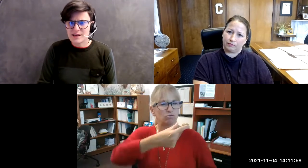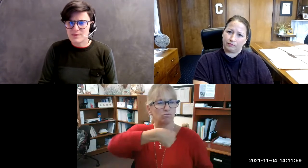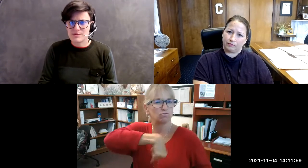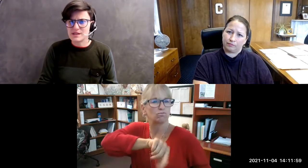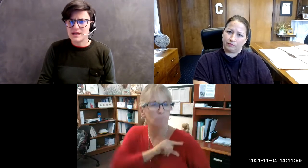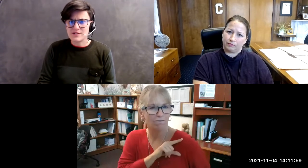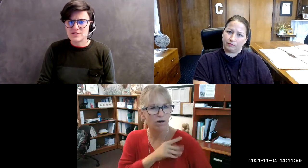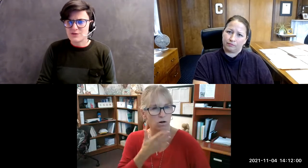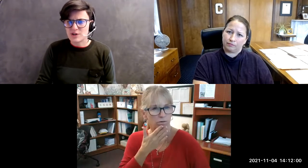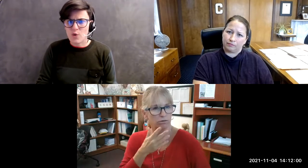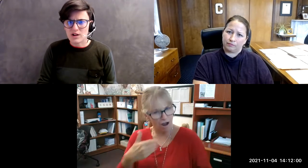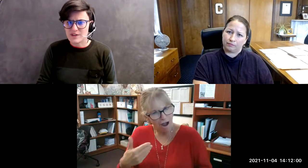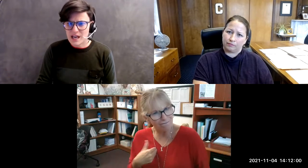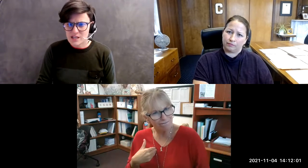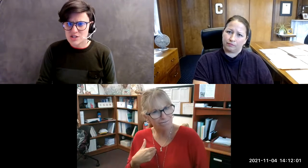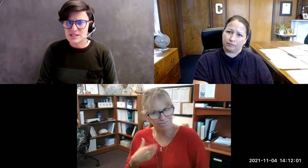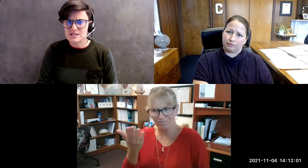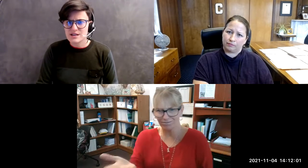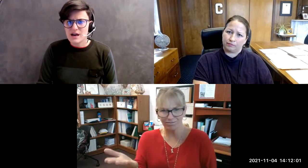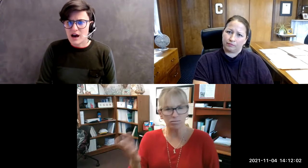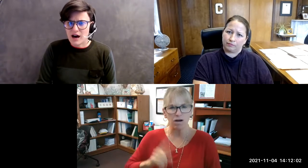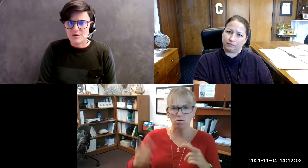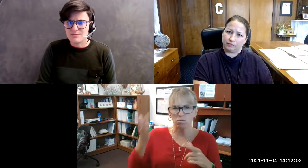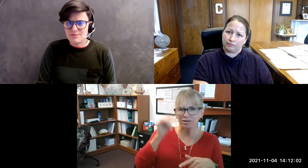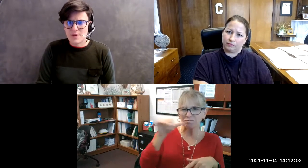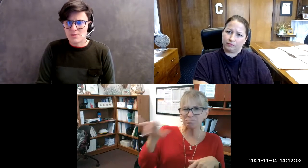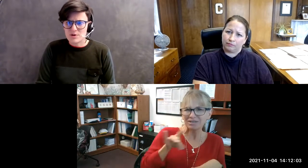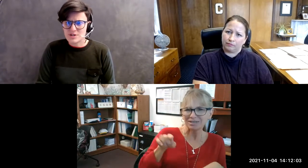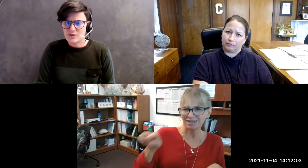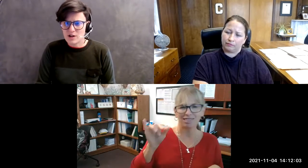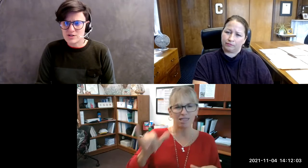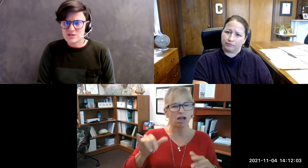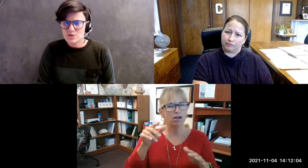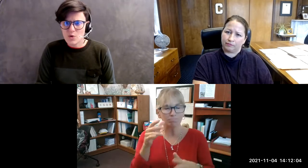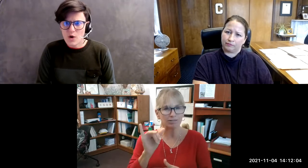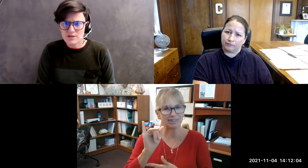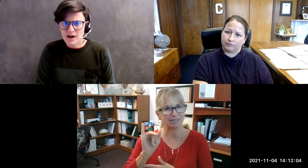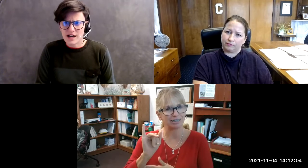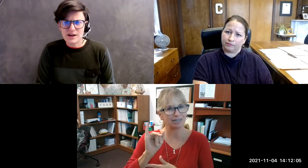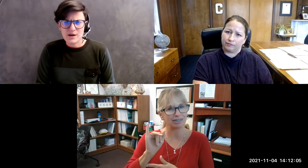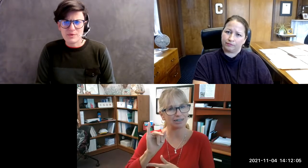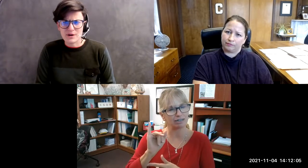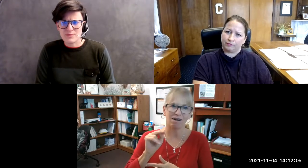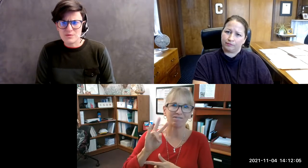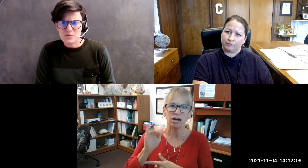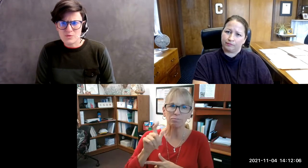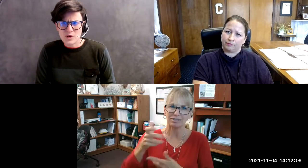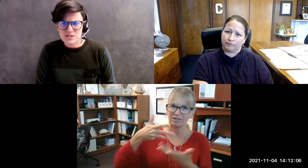Like maybe there's different qualifications. A person of color is qualified, but